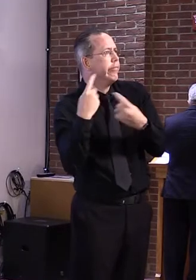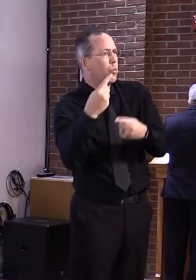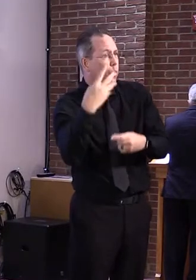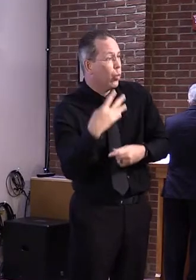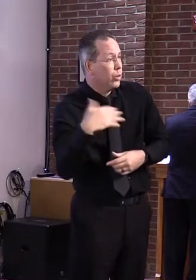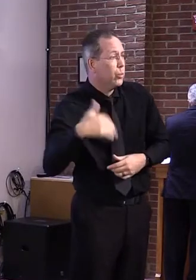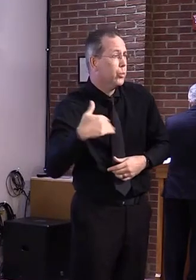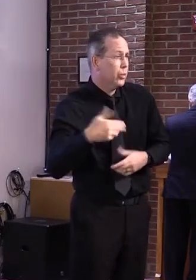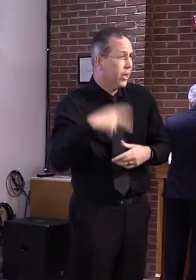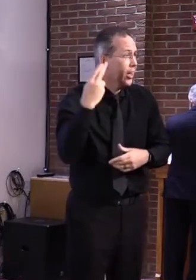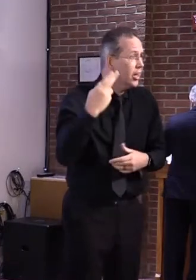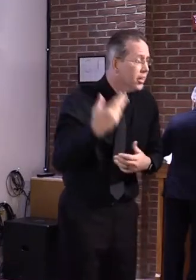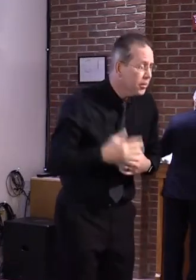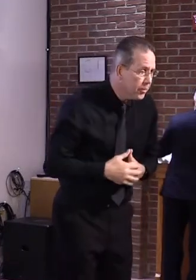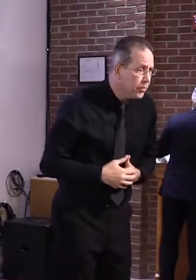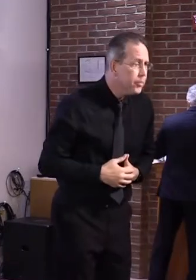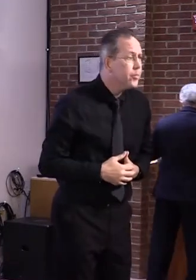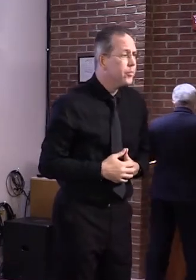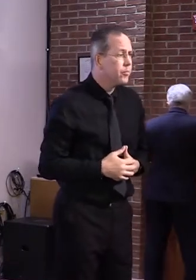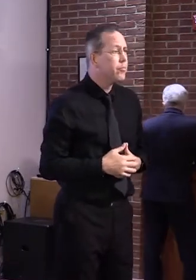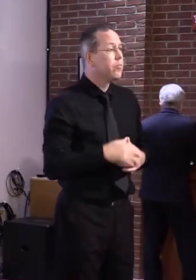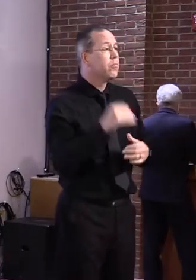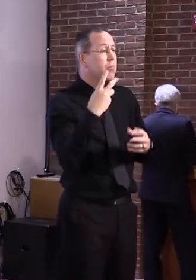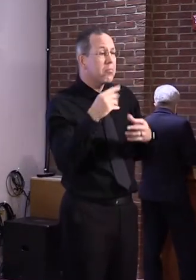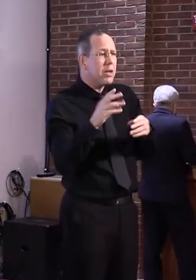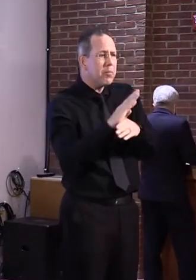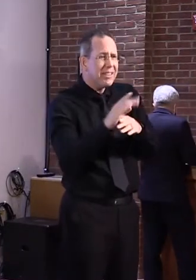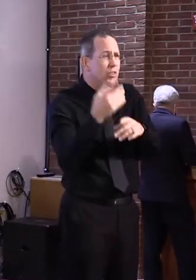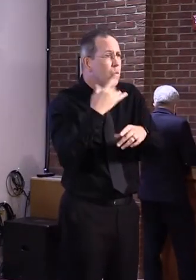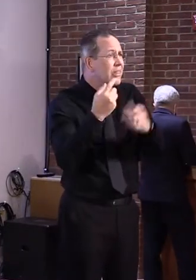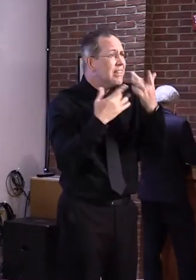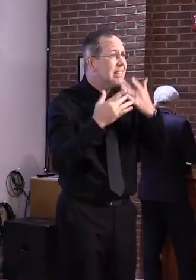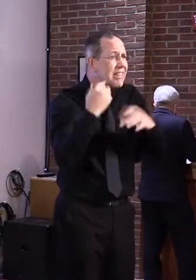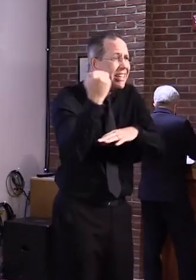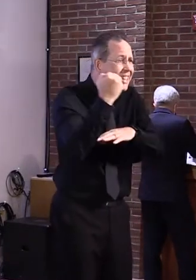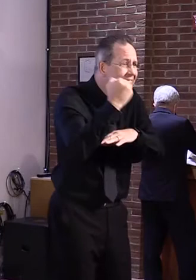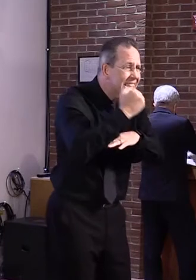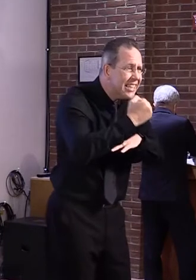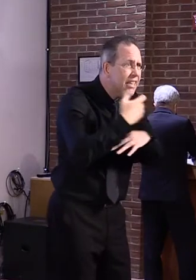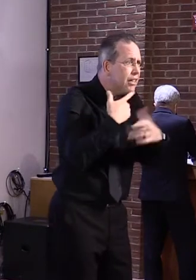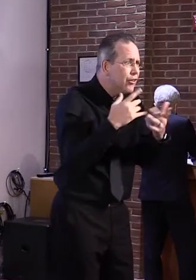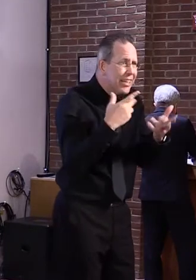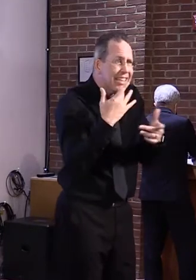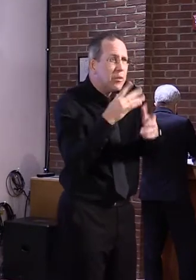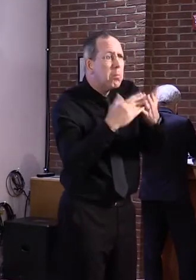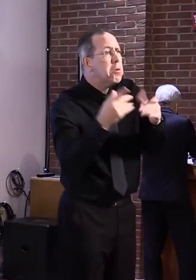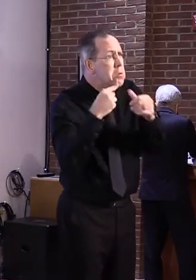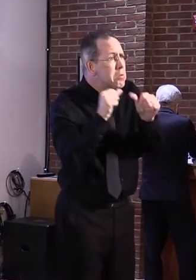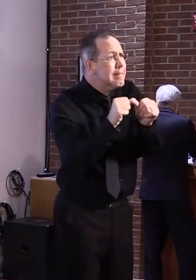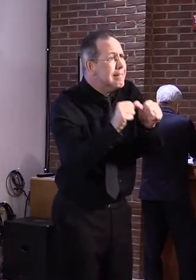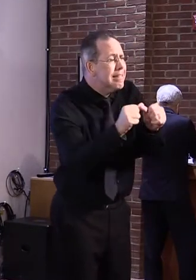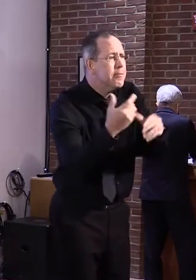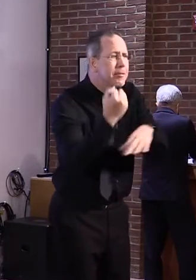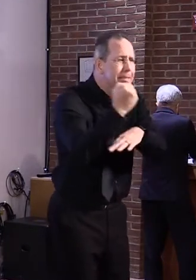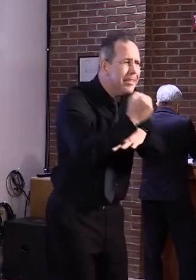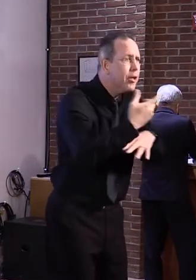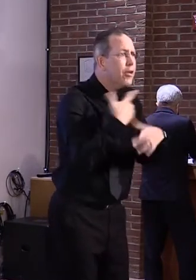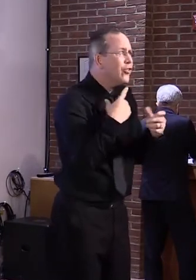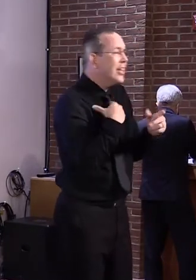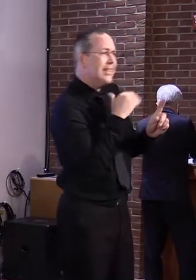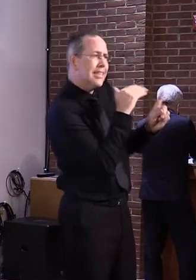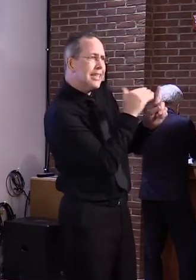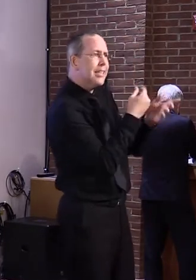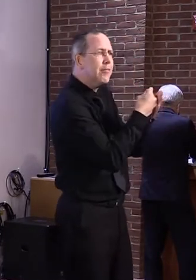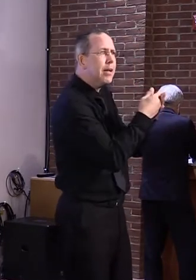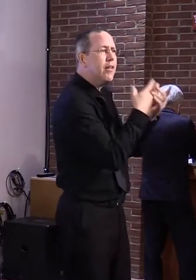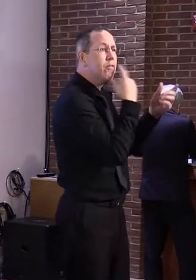work are on the edge. And even if all the money I proposed in my economic development package was passed and appropriated, it